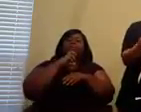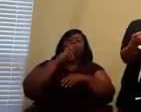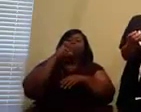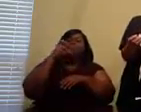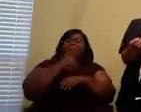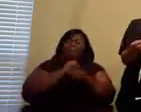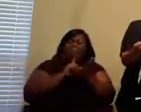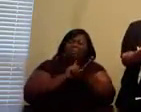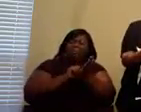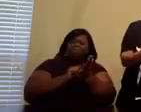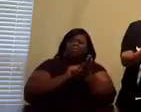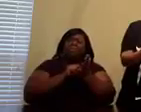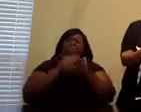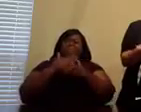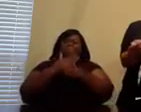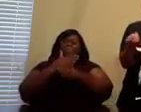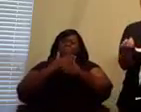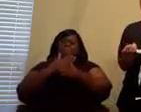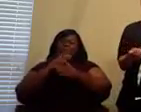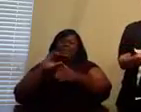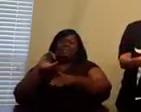pulp, trash.